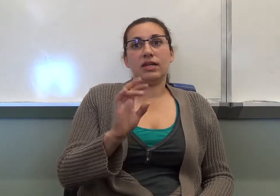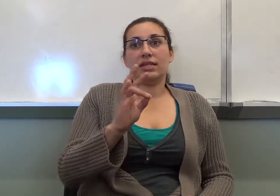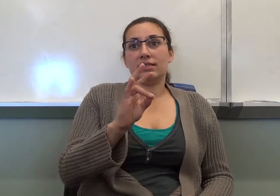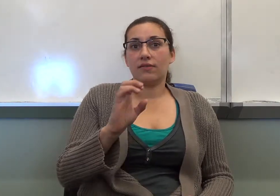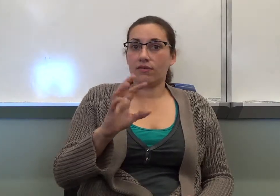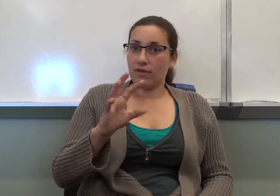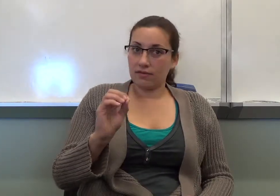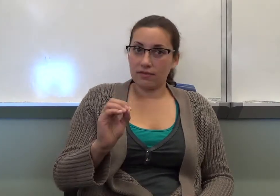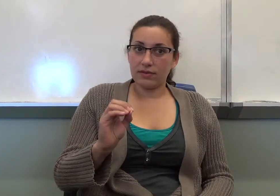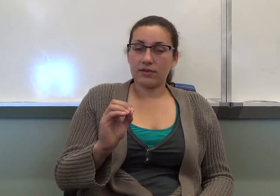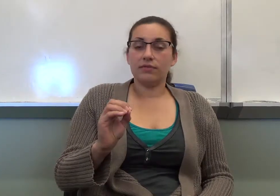750, and that's it.